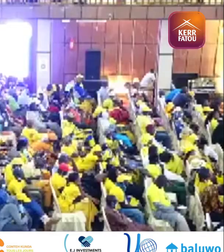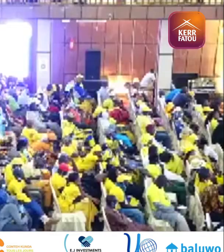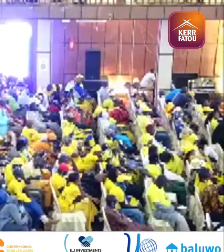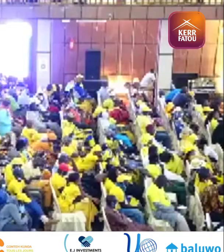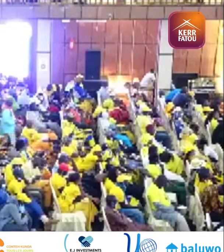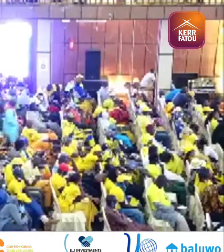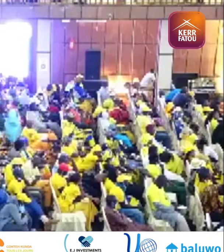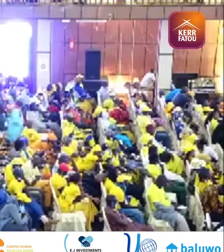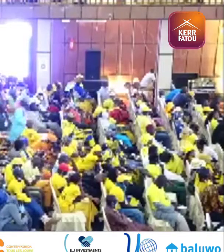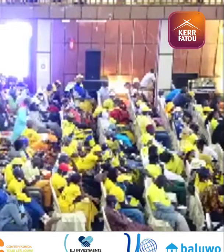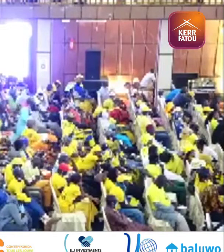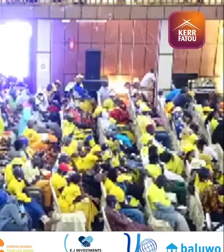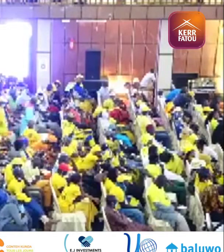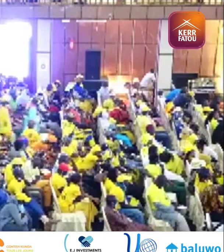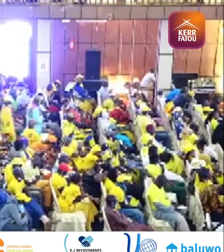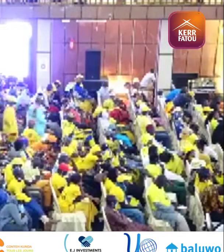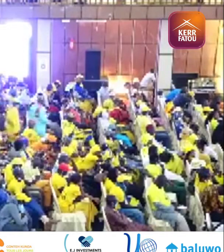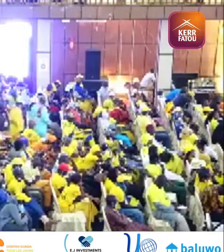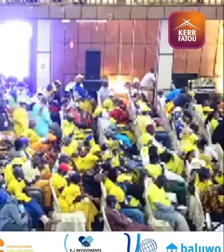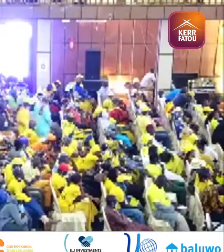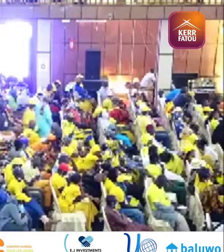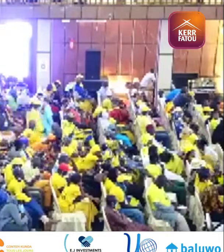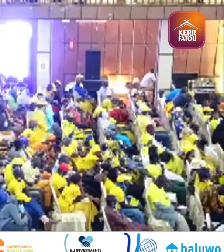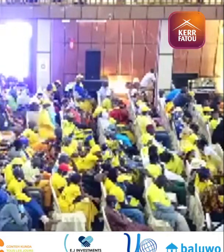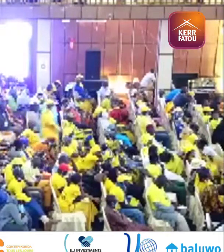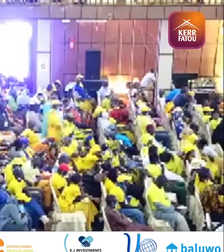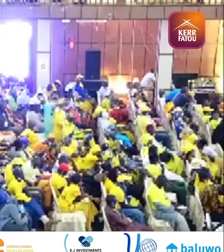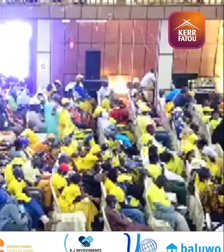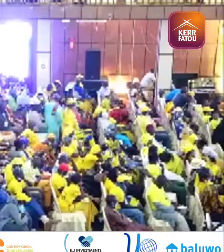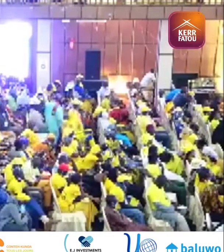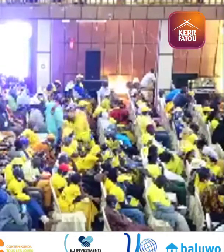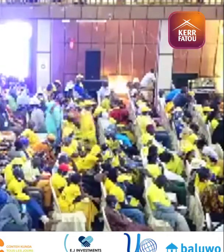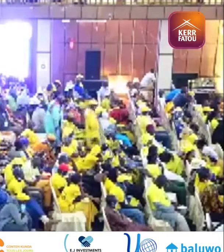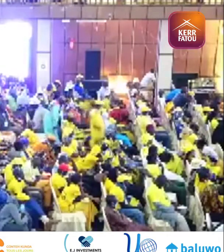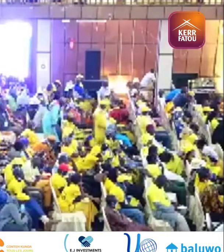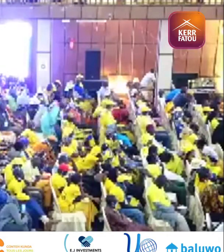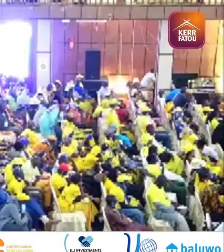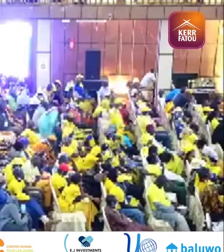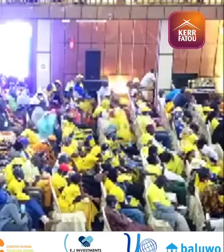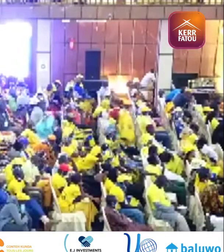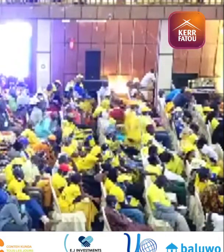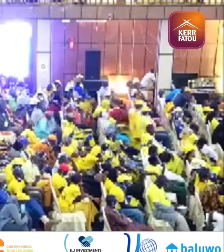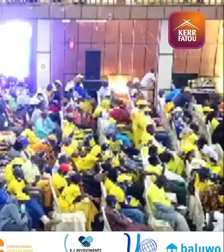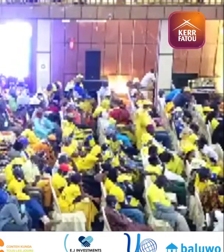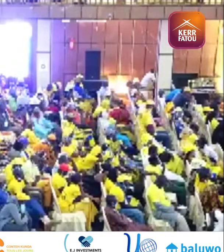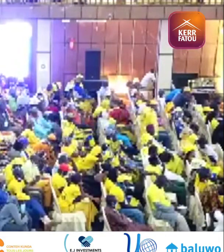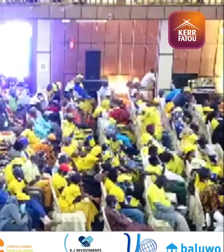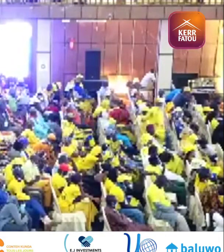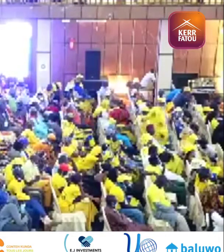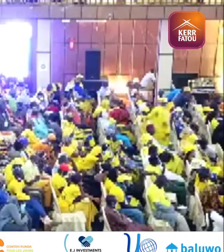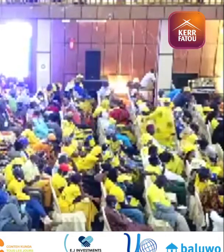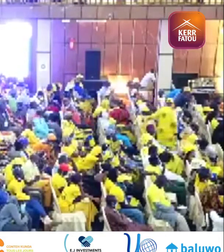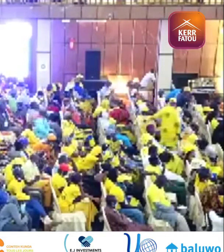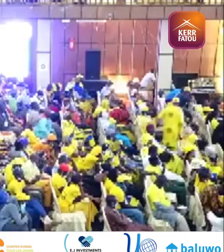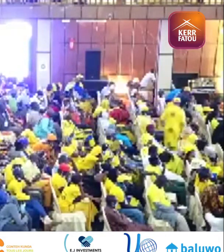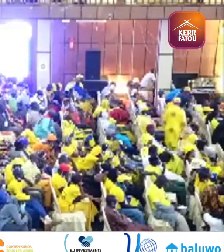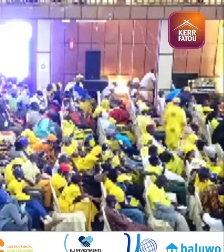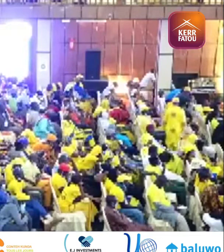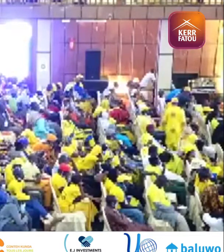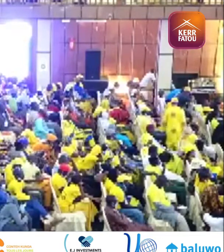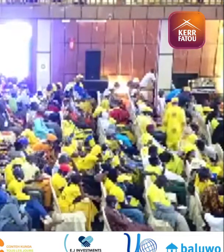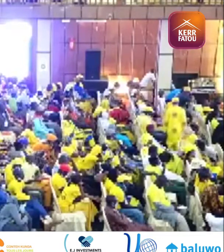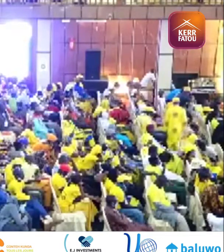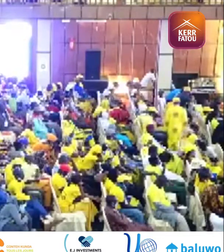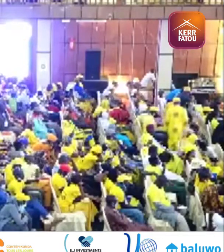by inserting the word sponsored candidate after the word member. Similar amendment in the same article